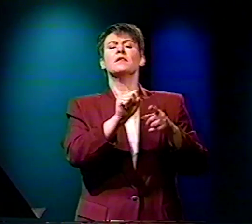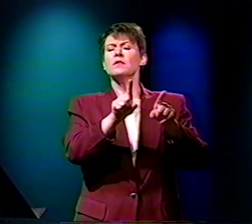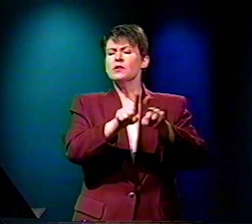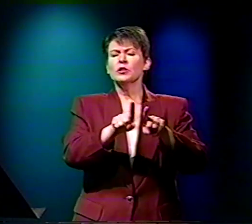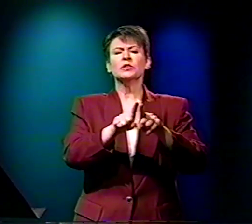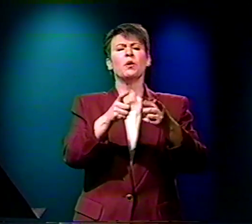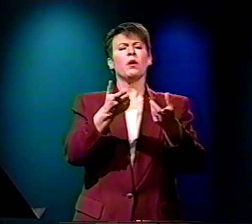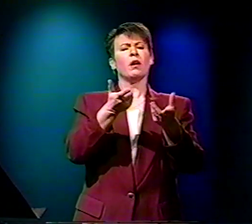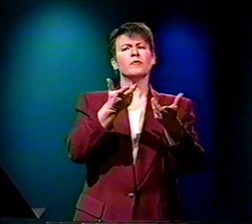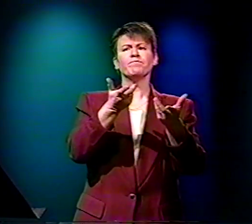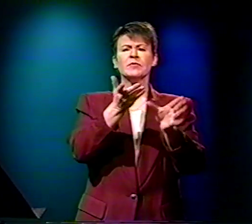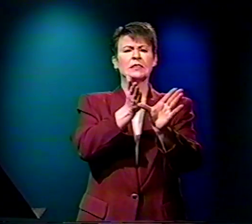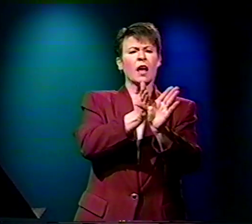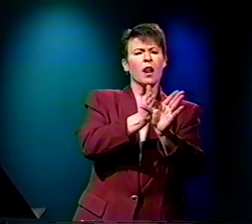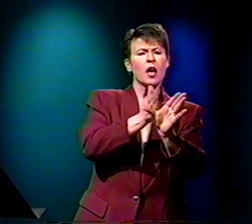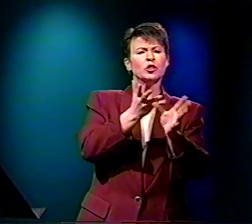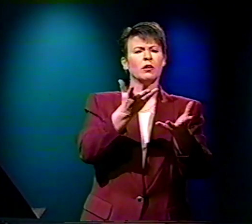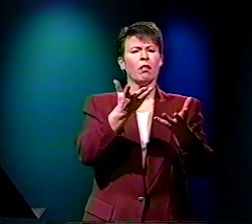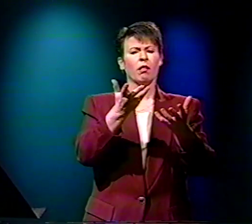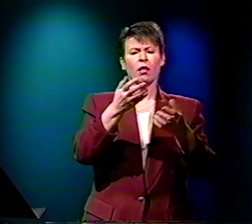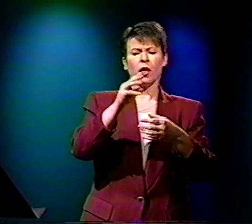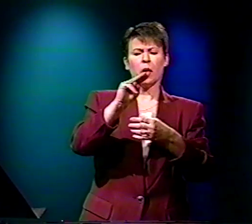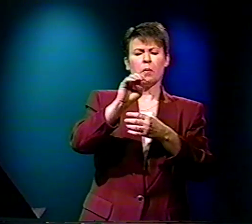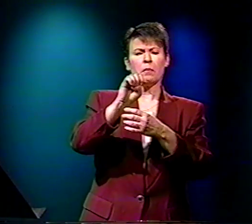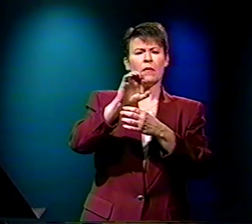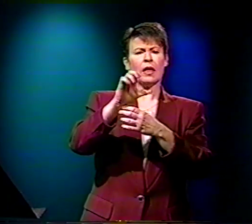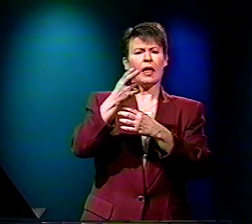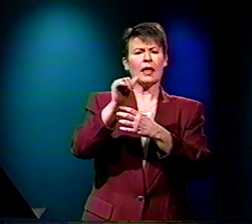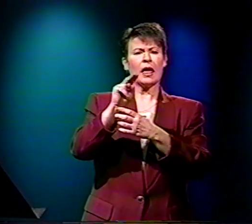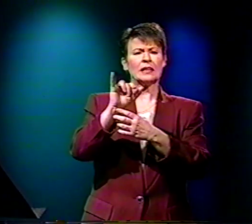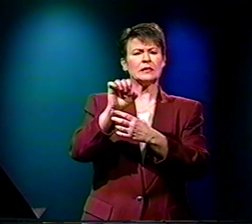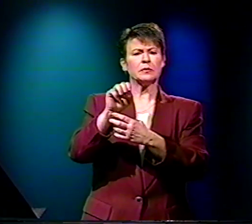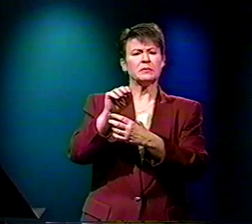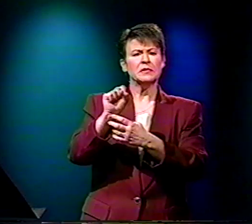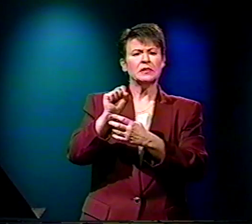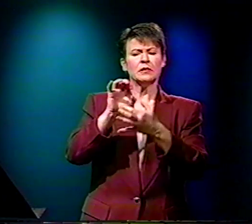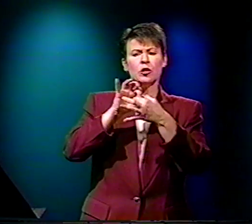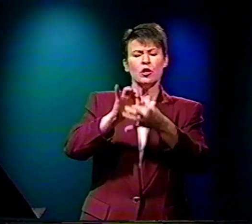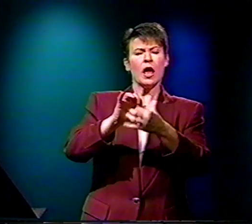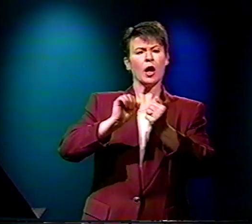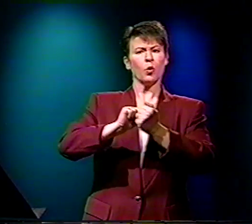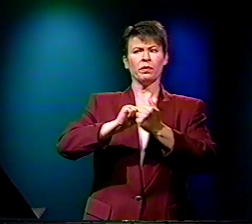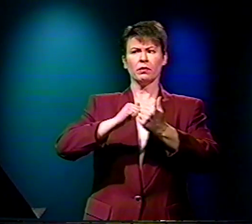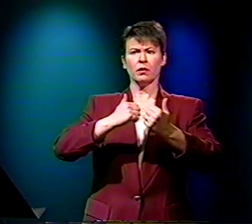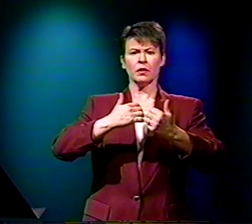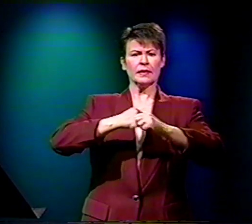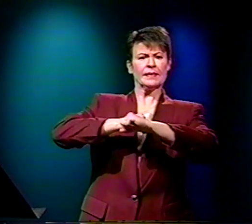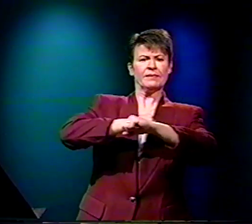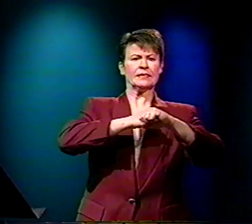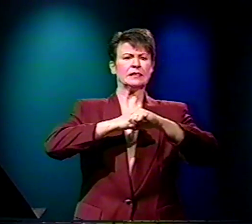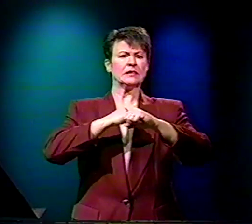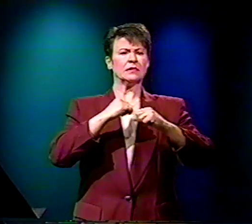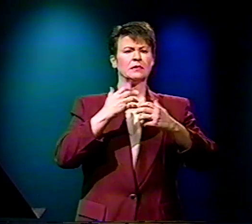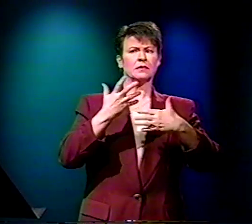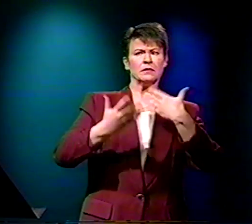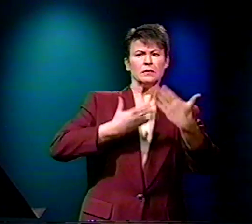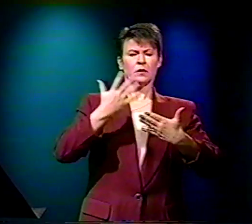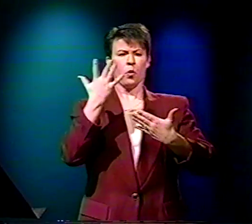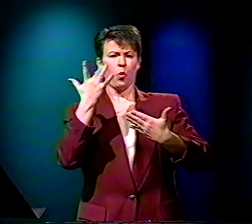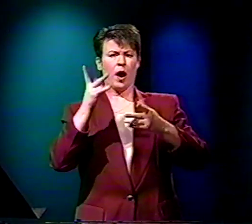occur in those situations. They need to understand the psychological mechanisms tied to defense mechanisms